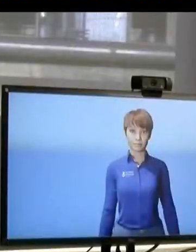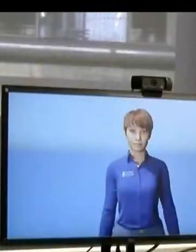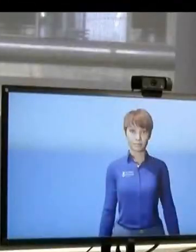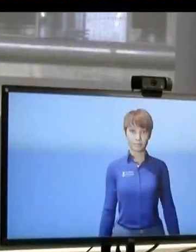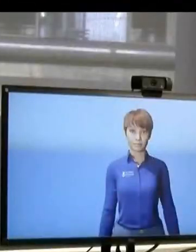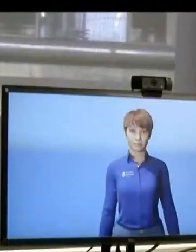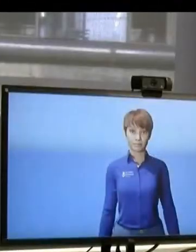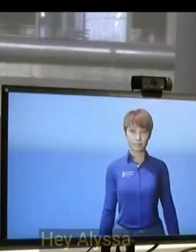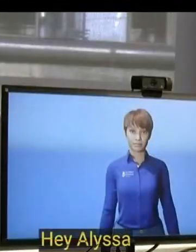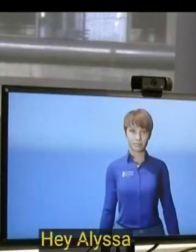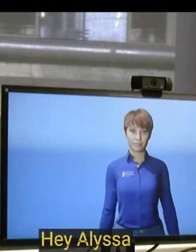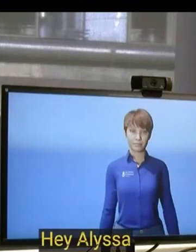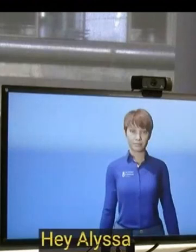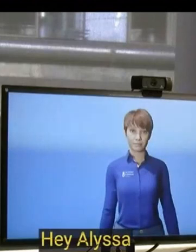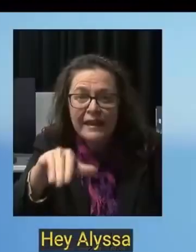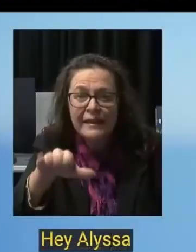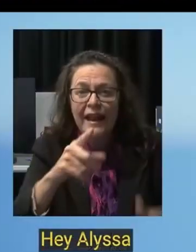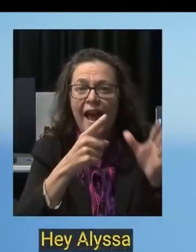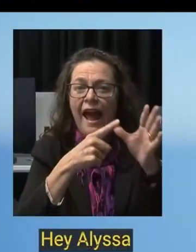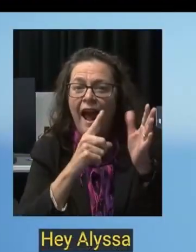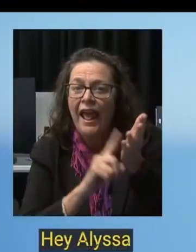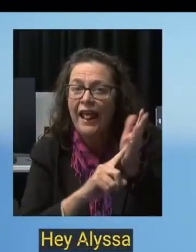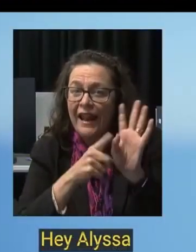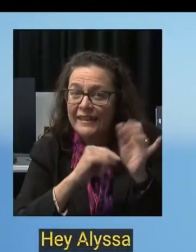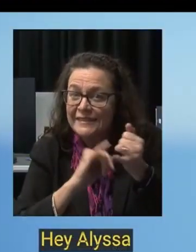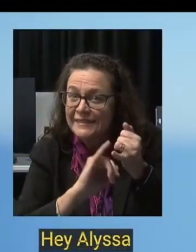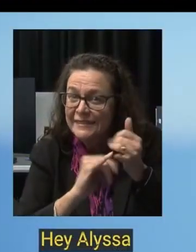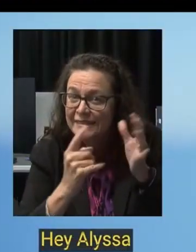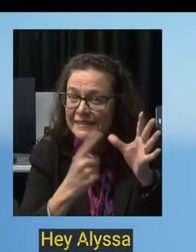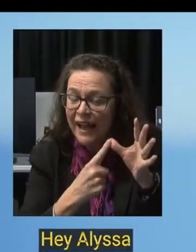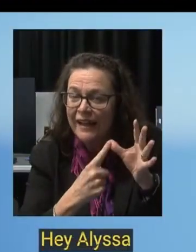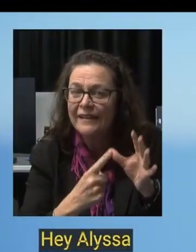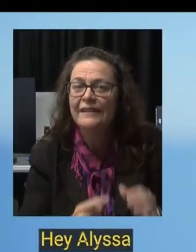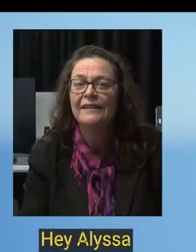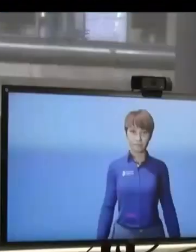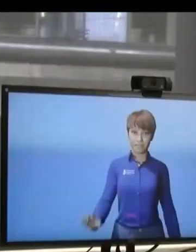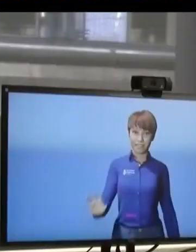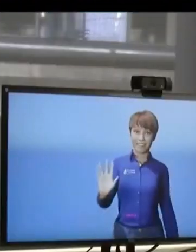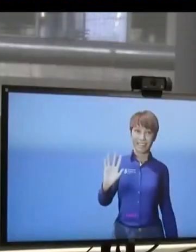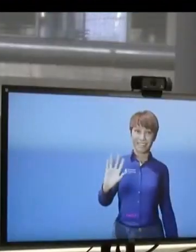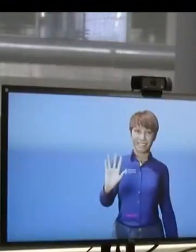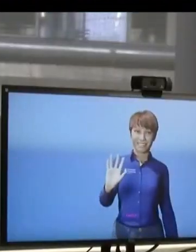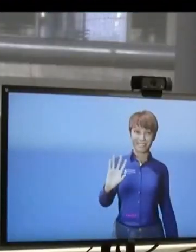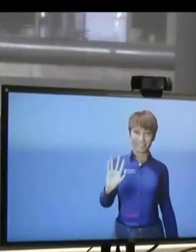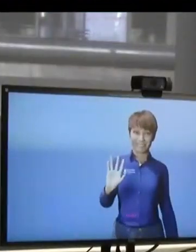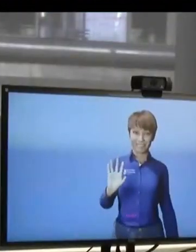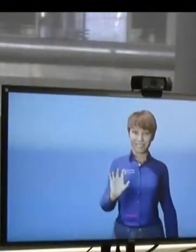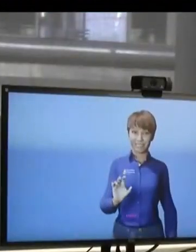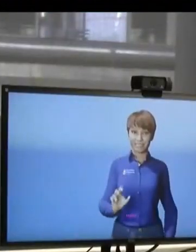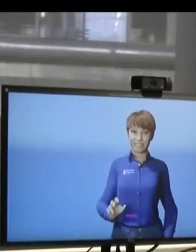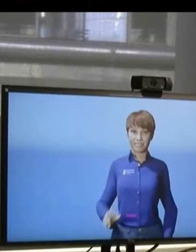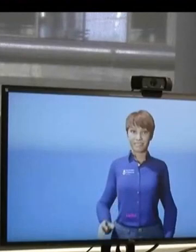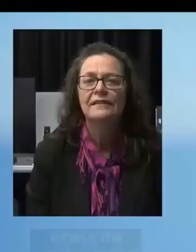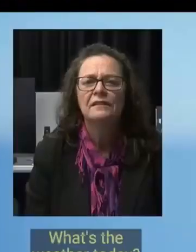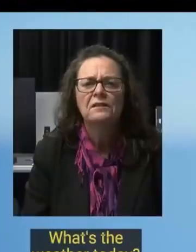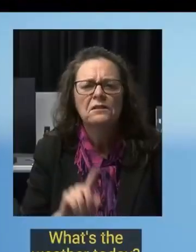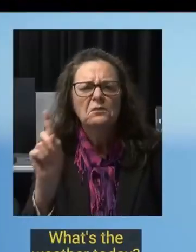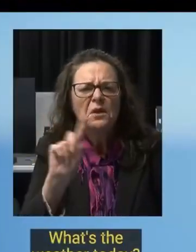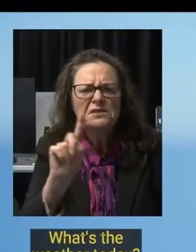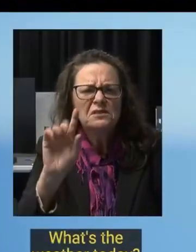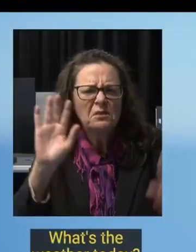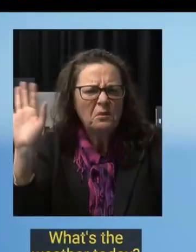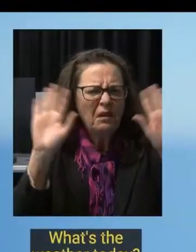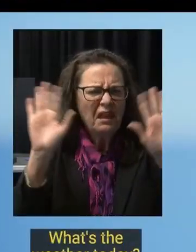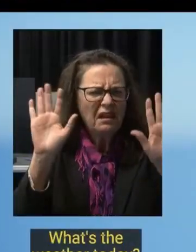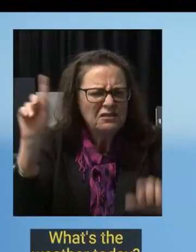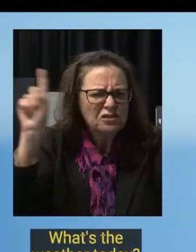So here is a demo of our system in action. This is just a proof of concept. It's all prepared and staged,